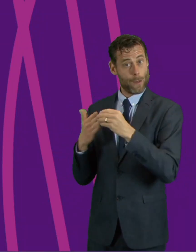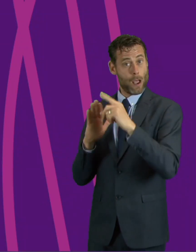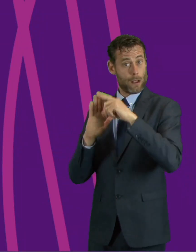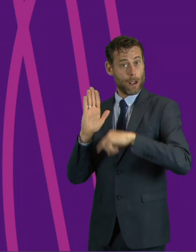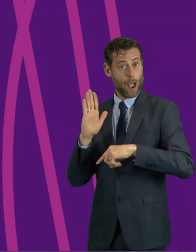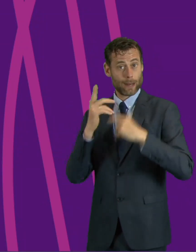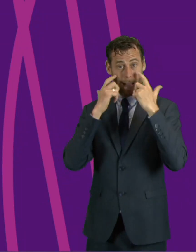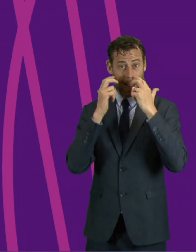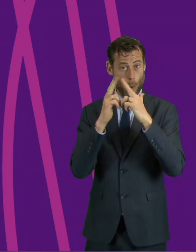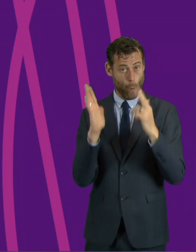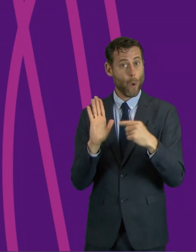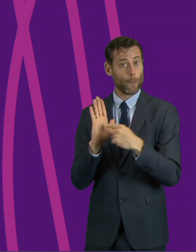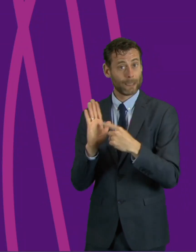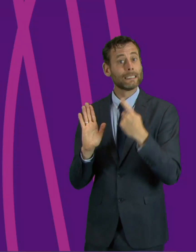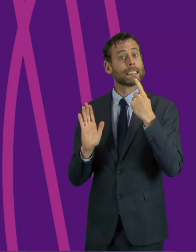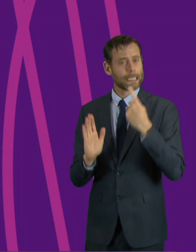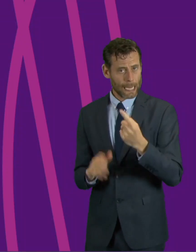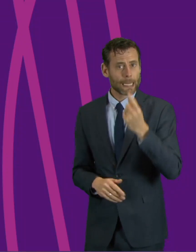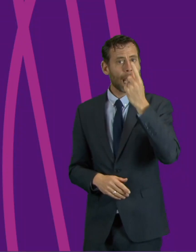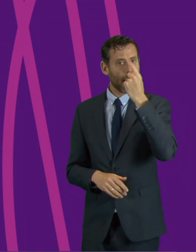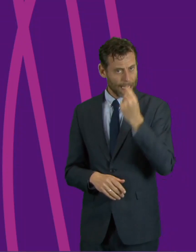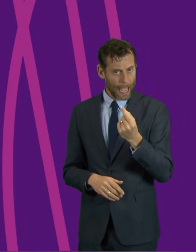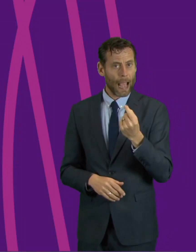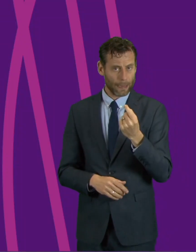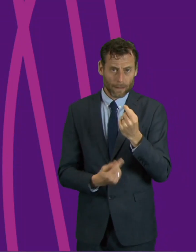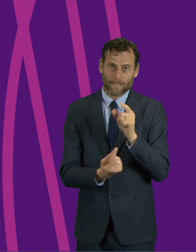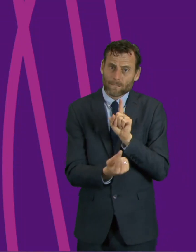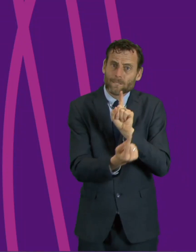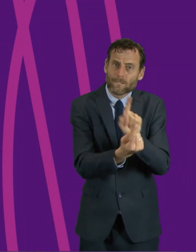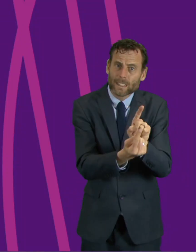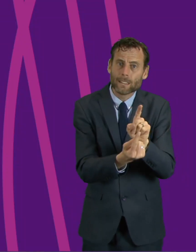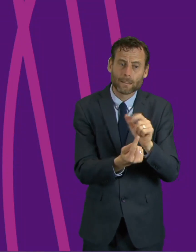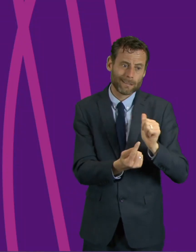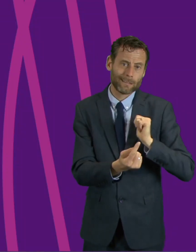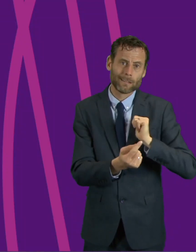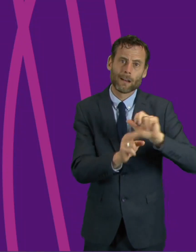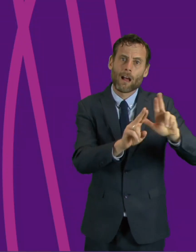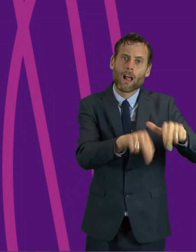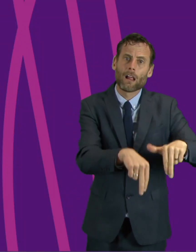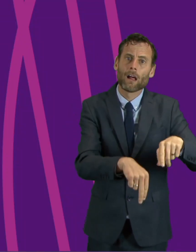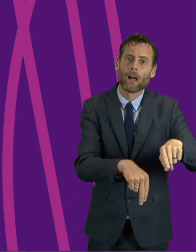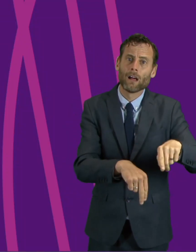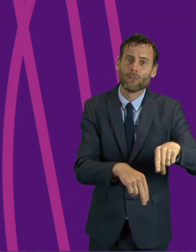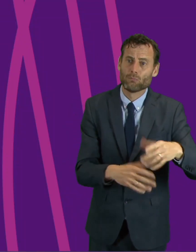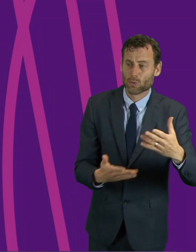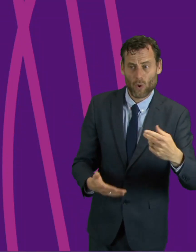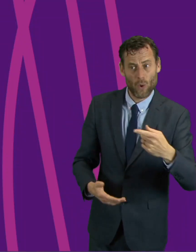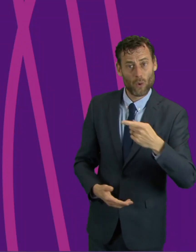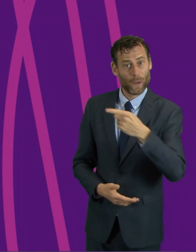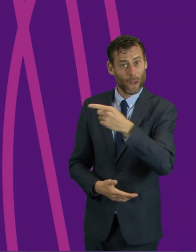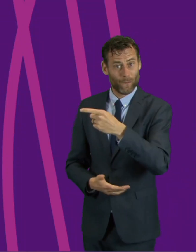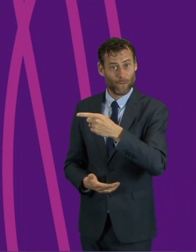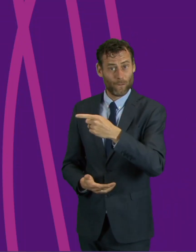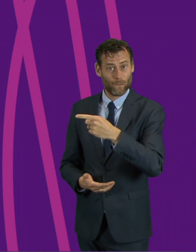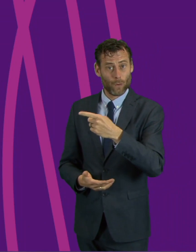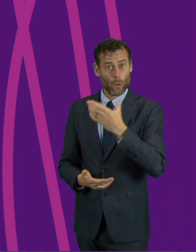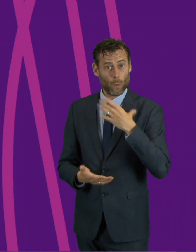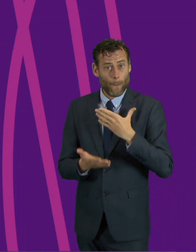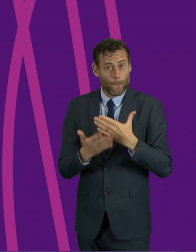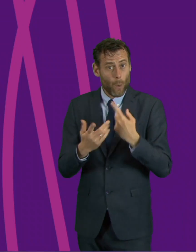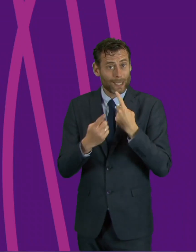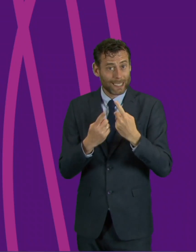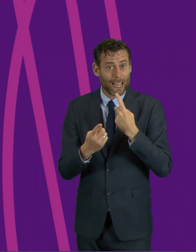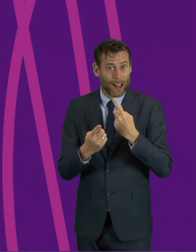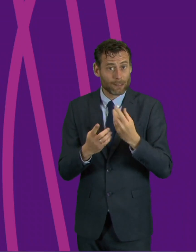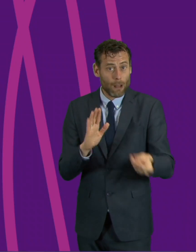care homes does allow for end-of-life visiting of relatives. So if Anna Sarwar wants to pass on more details of that